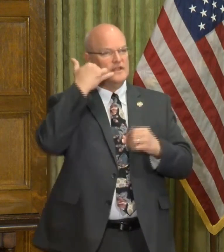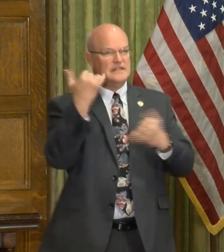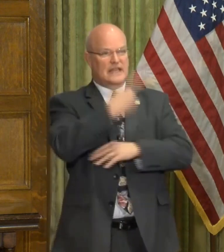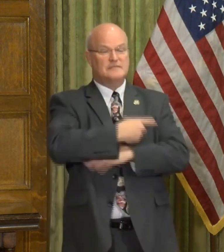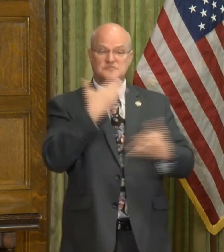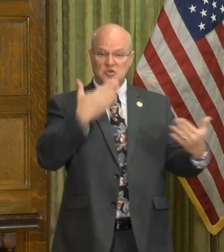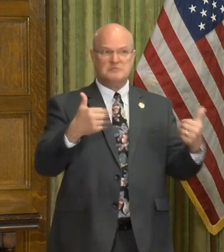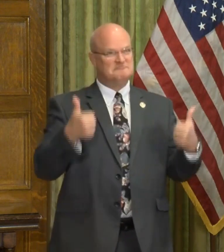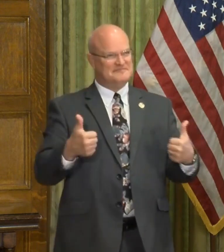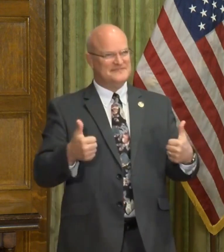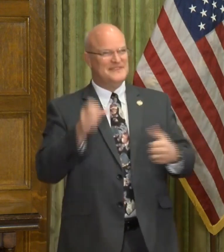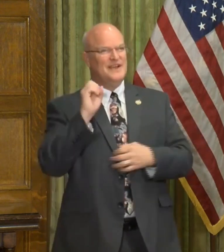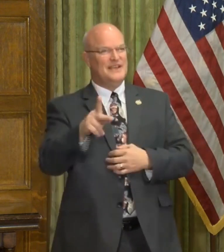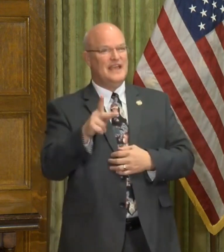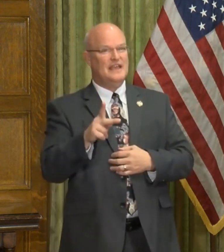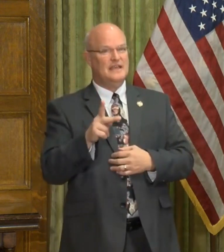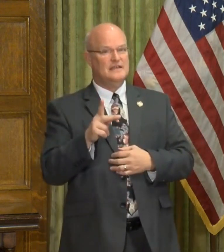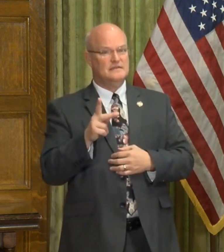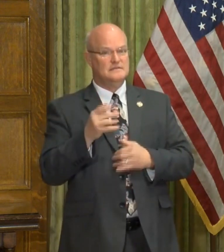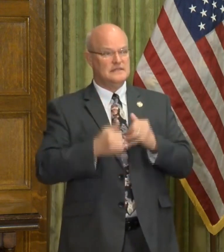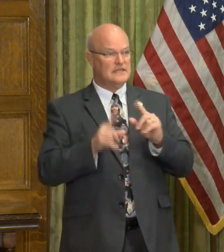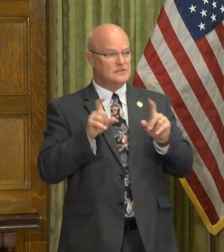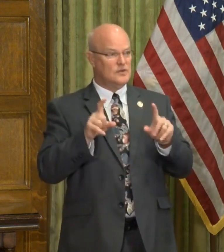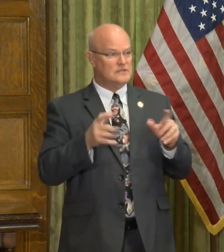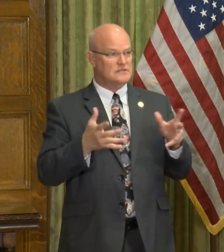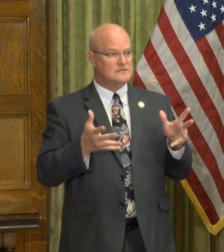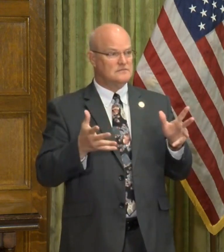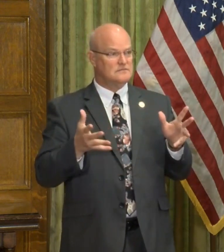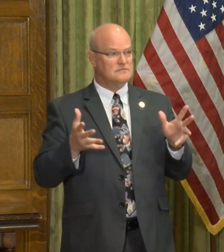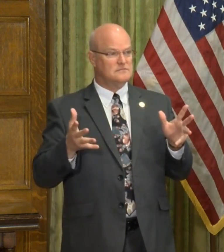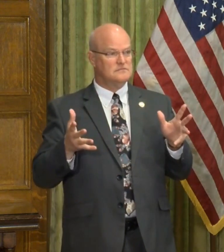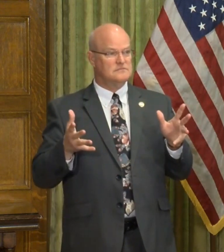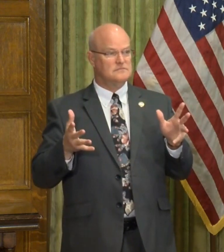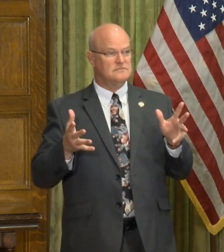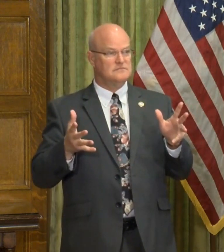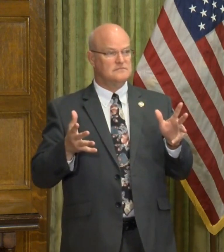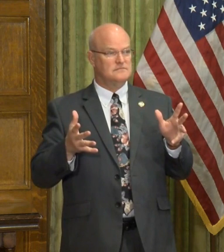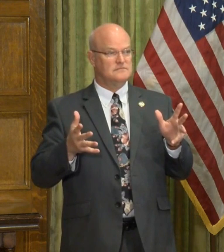There's no one on the line today. Good. All right, so is there one last question?